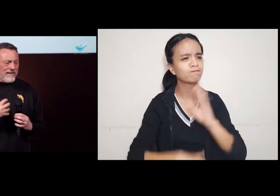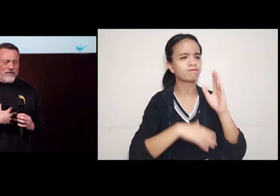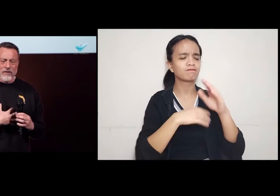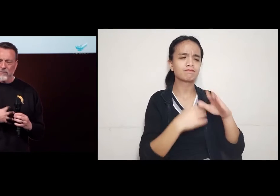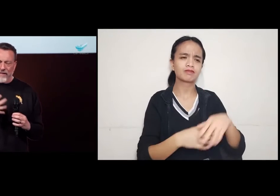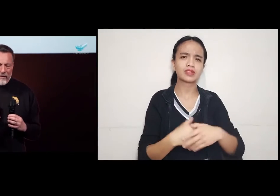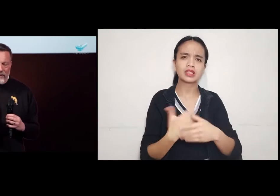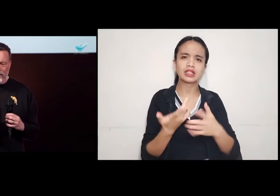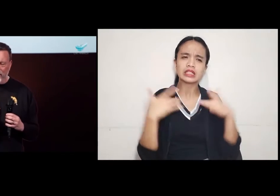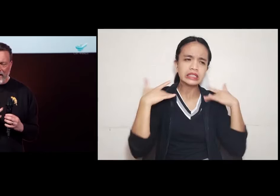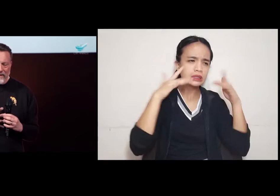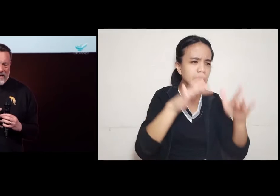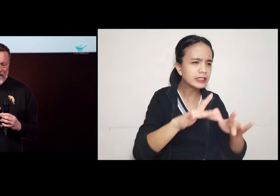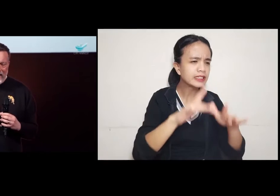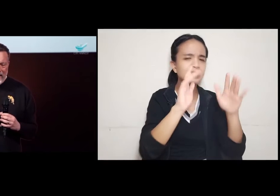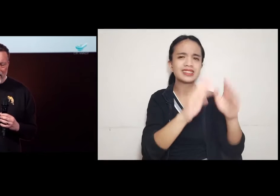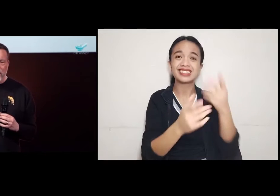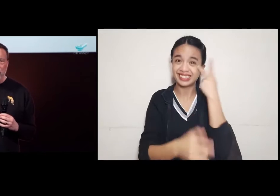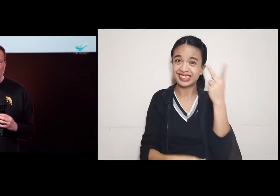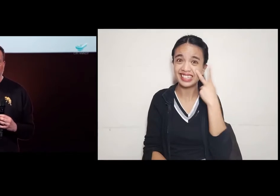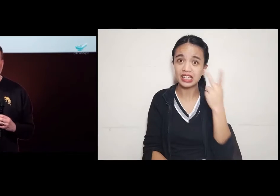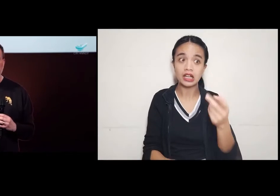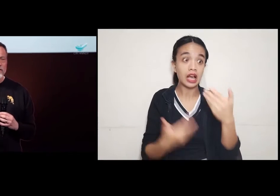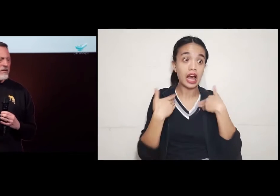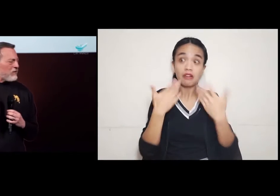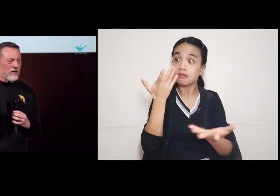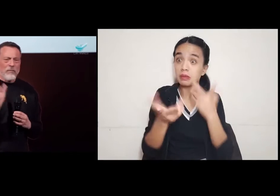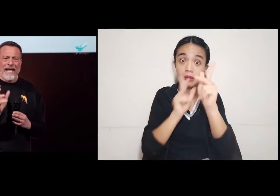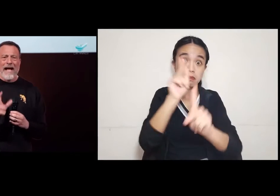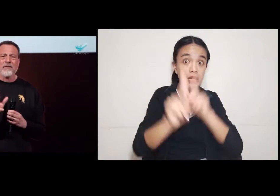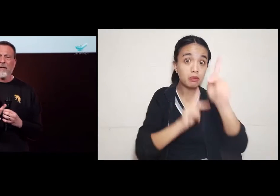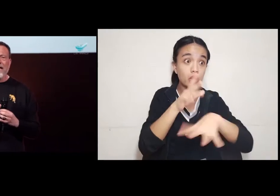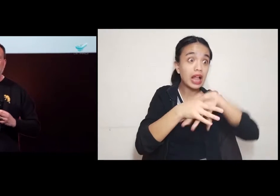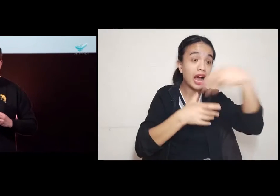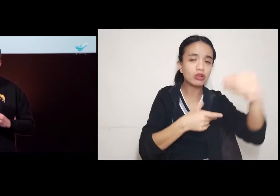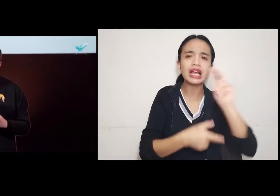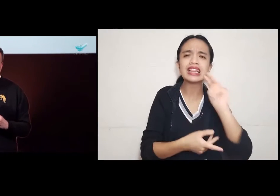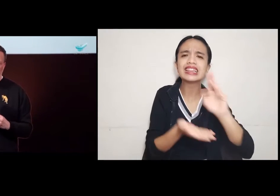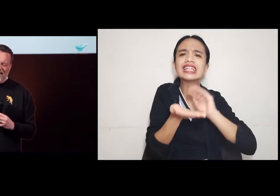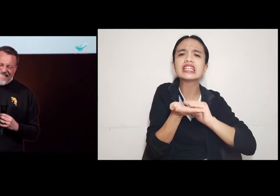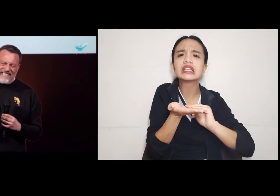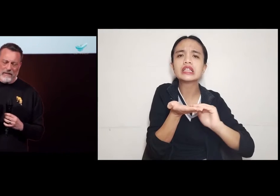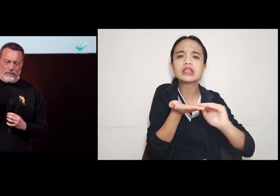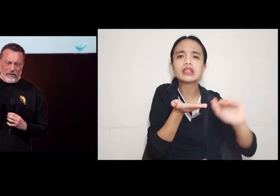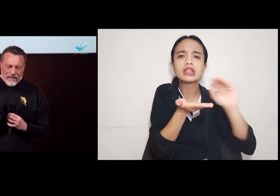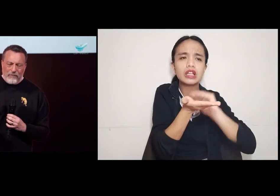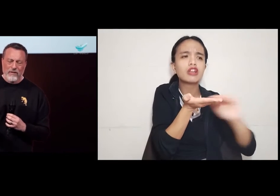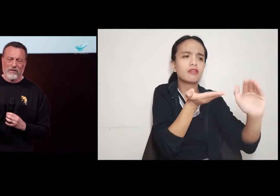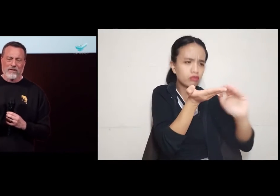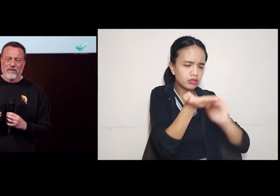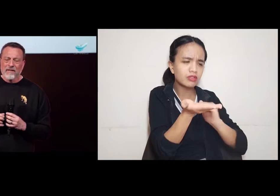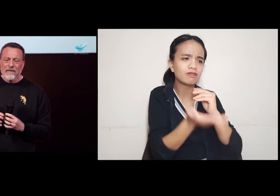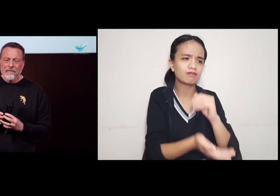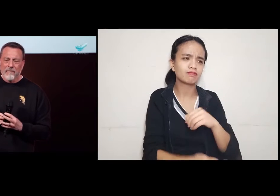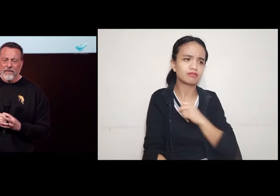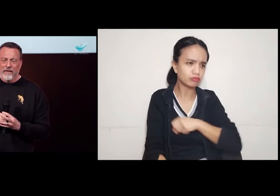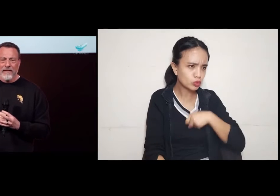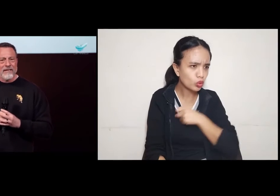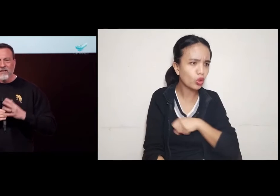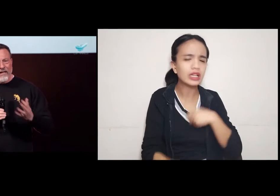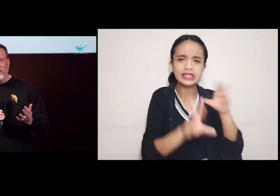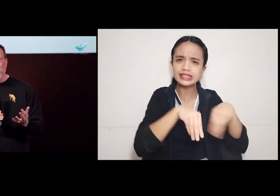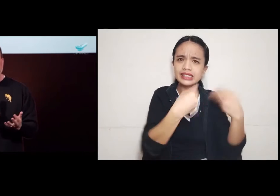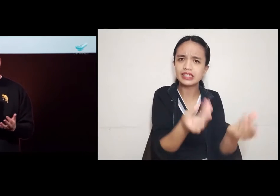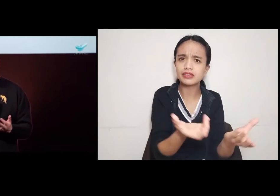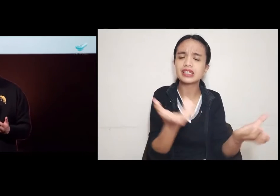just need some tenderness and some gentleness. So there's somebody out there right now who just needs some forgiveness,